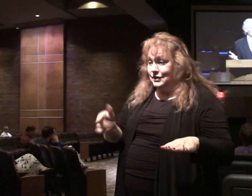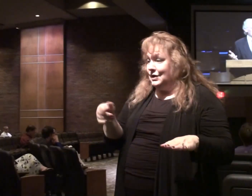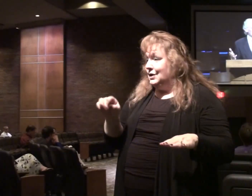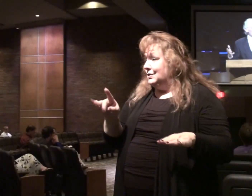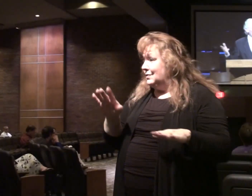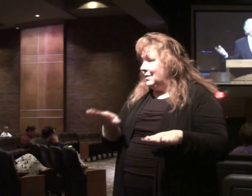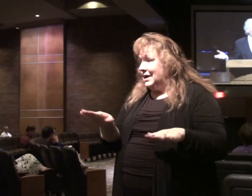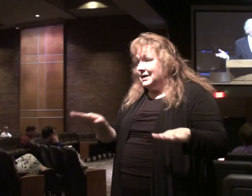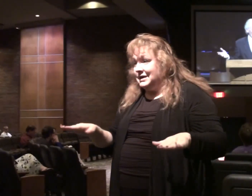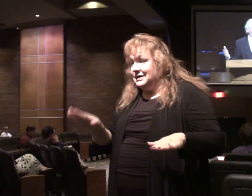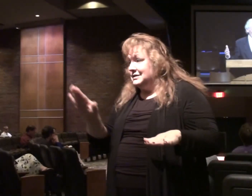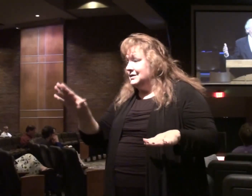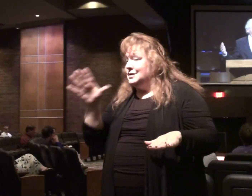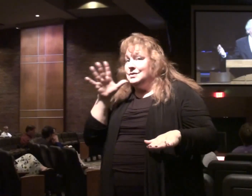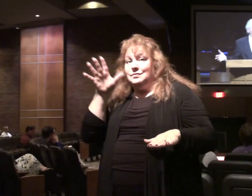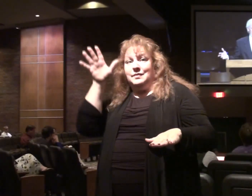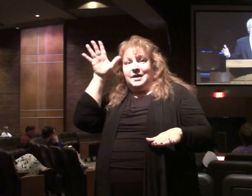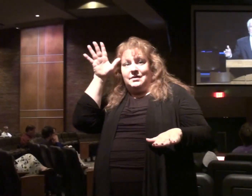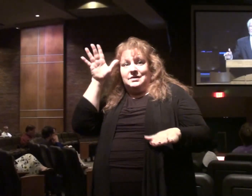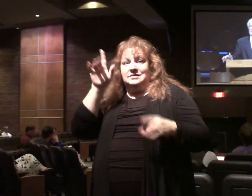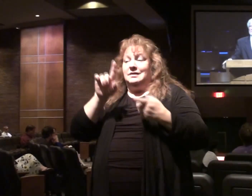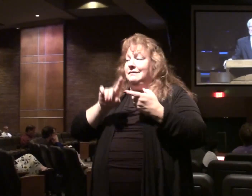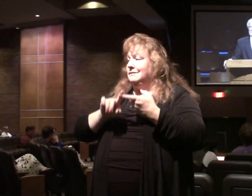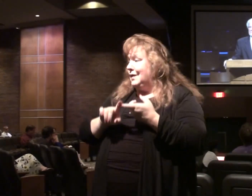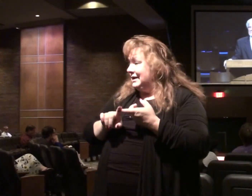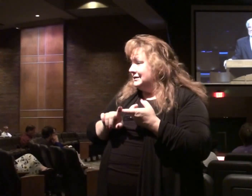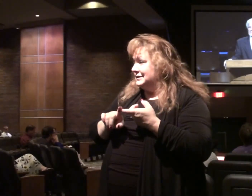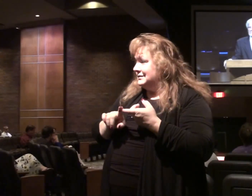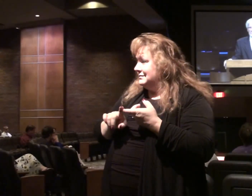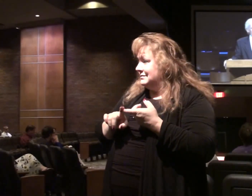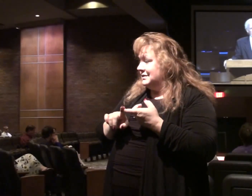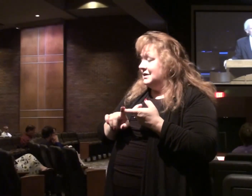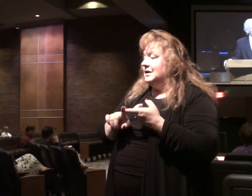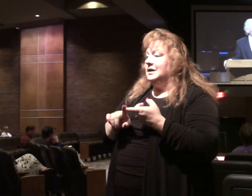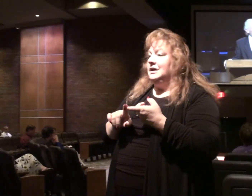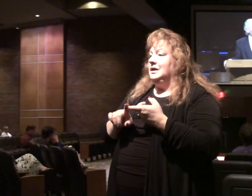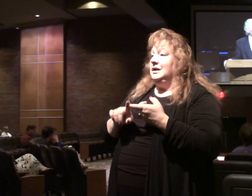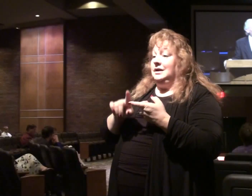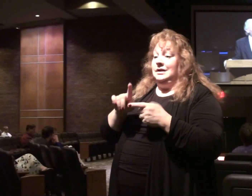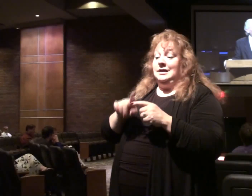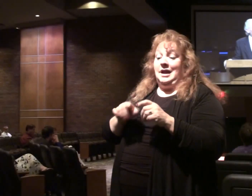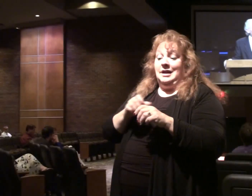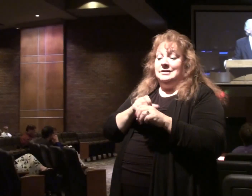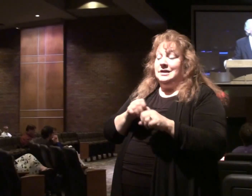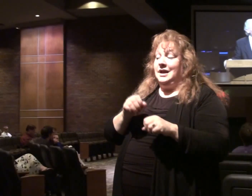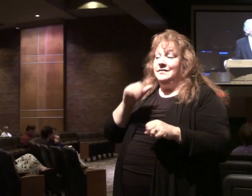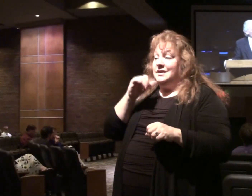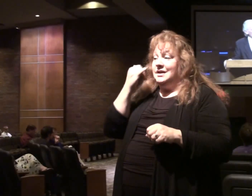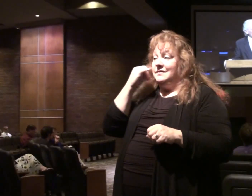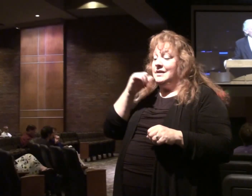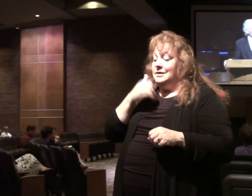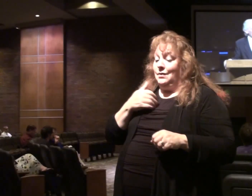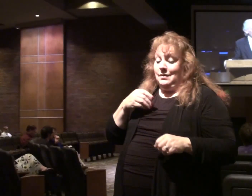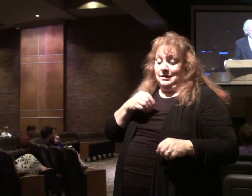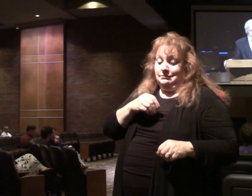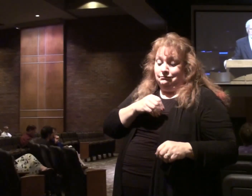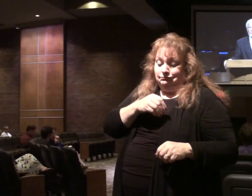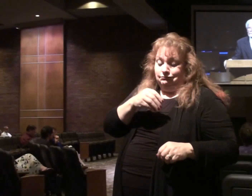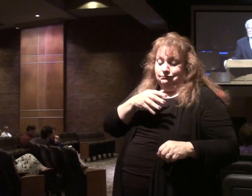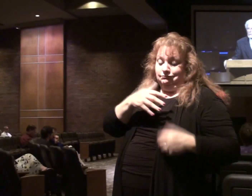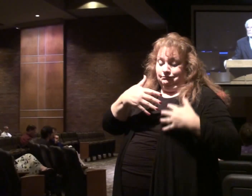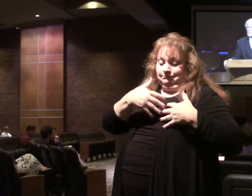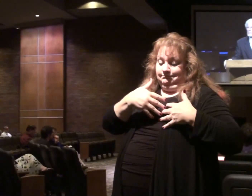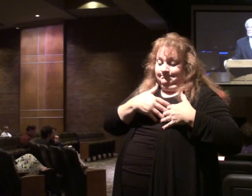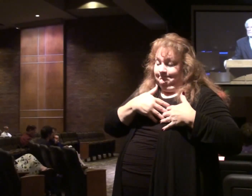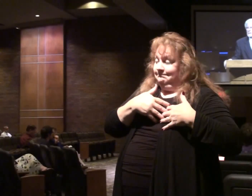grandkids, your parents, your friends, but they can't be saved if they don't have the seed of God's